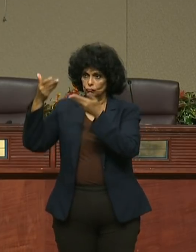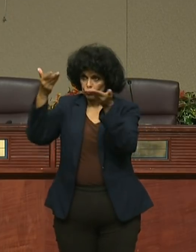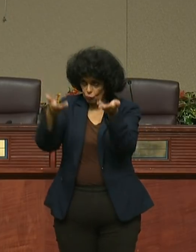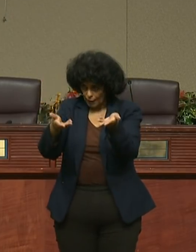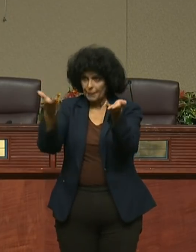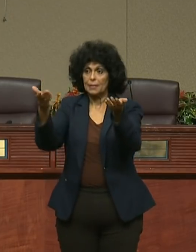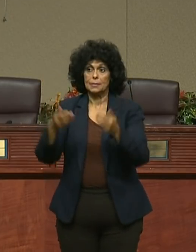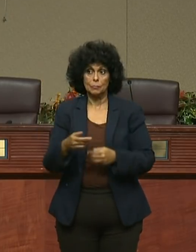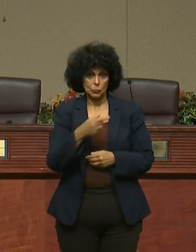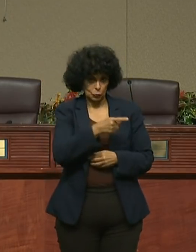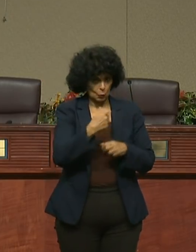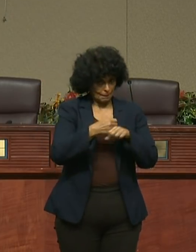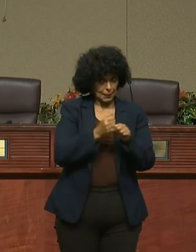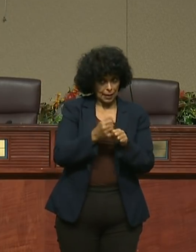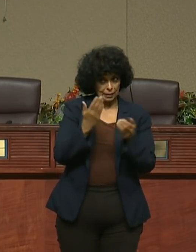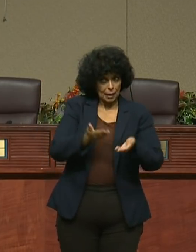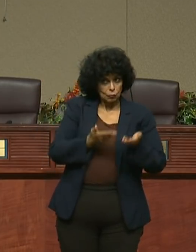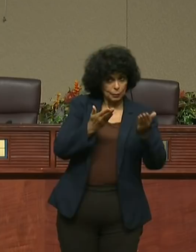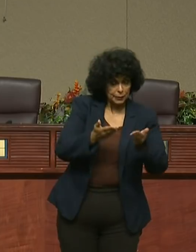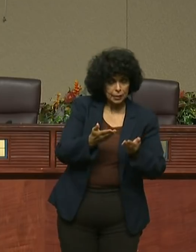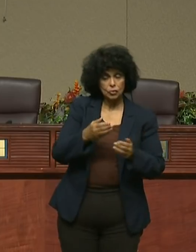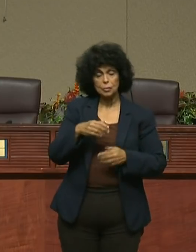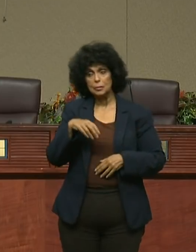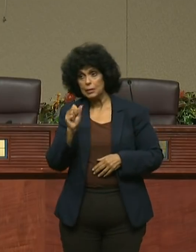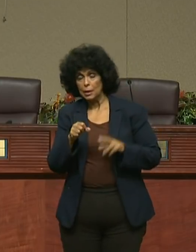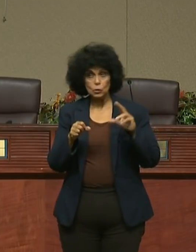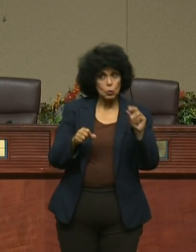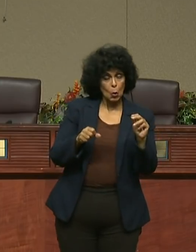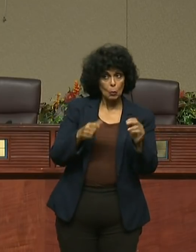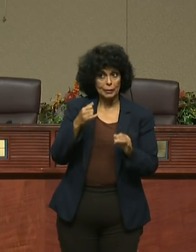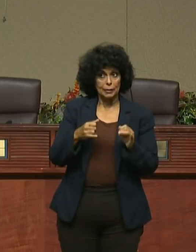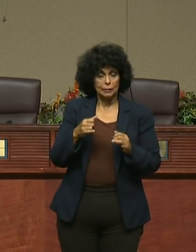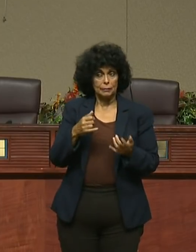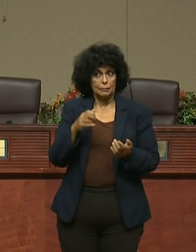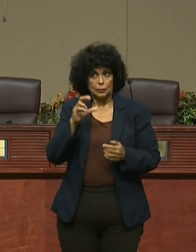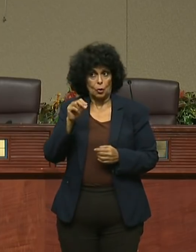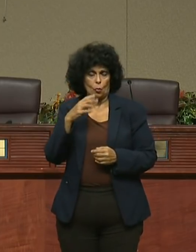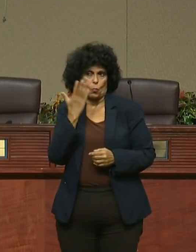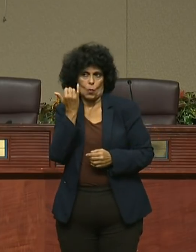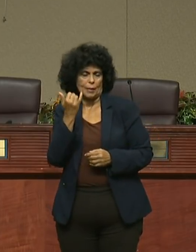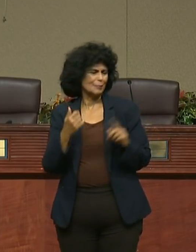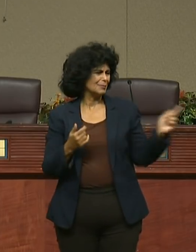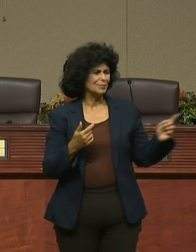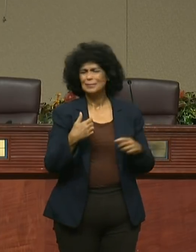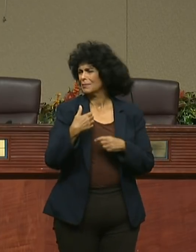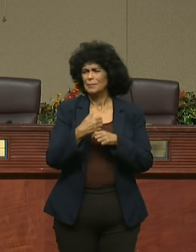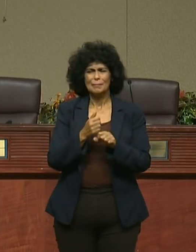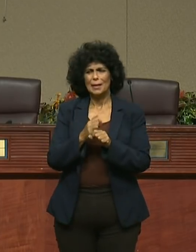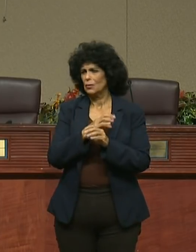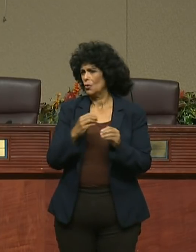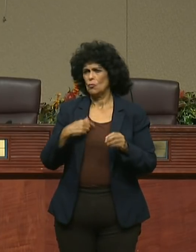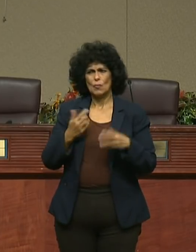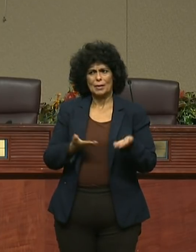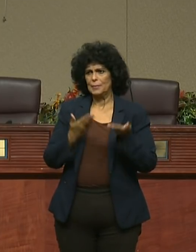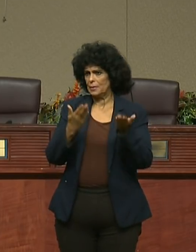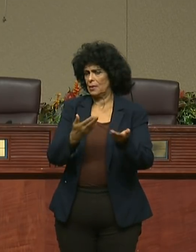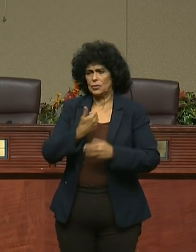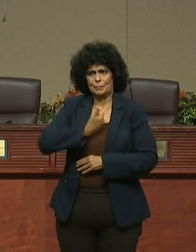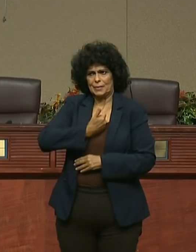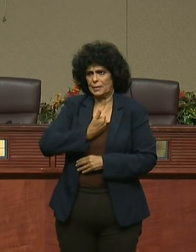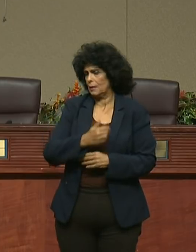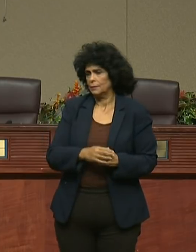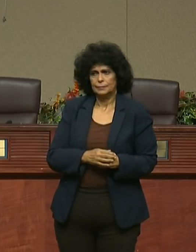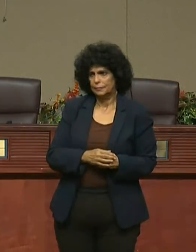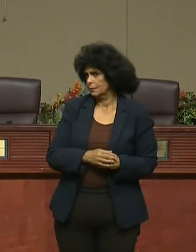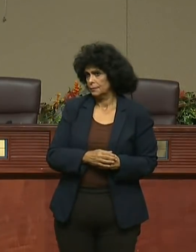why? So I will not be making any recommendations to the board. I will be presenting the data as